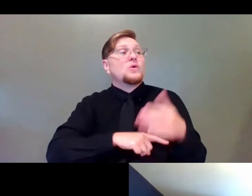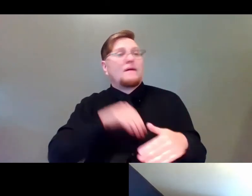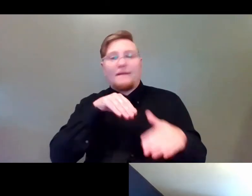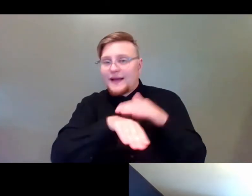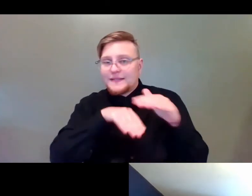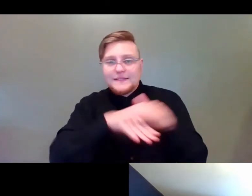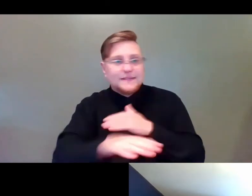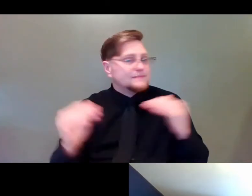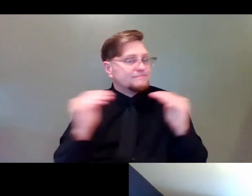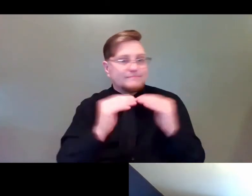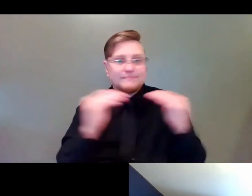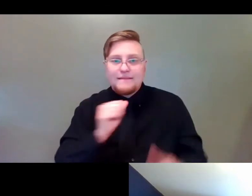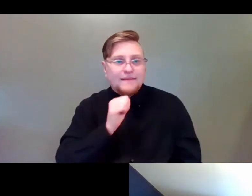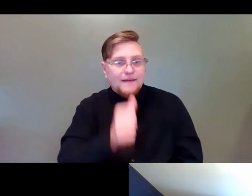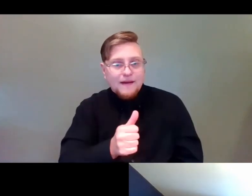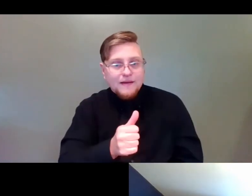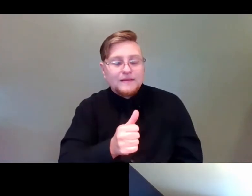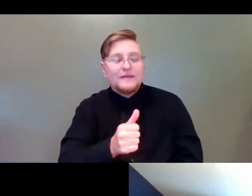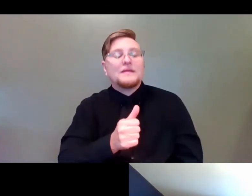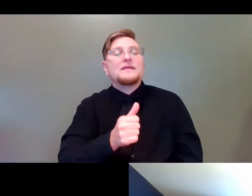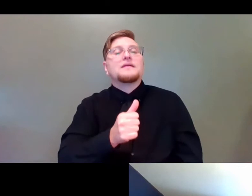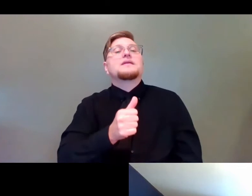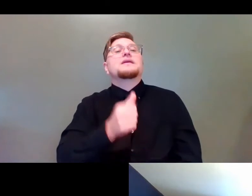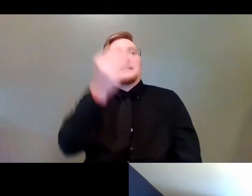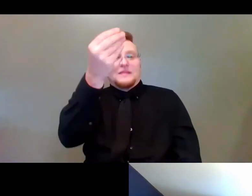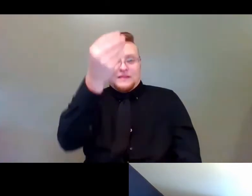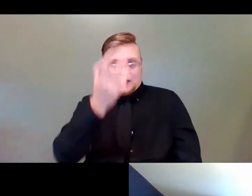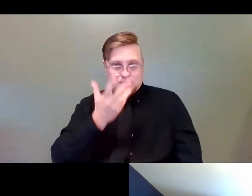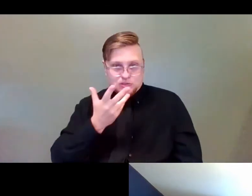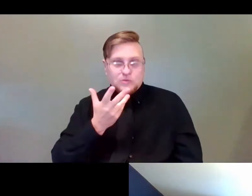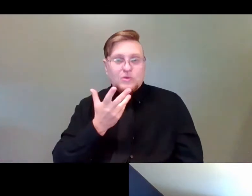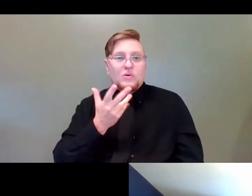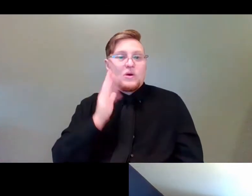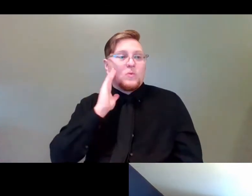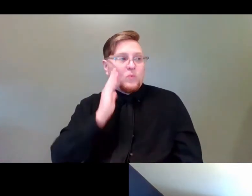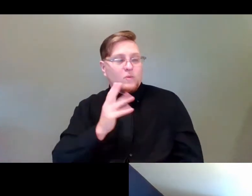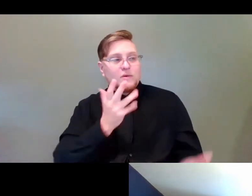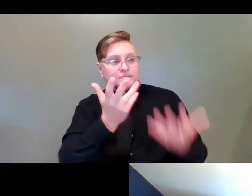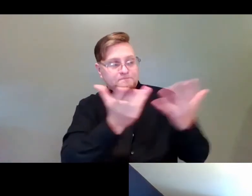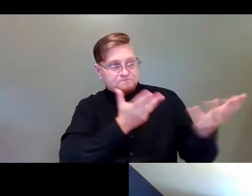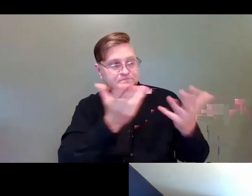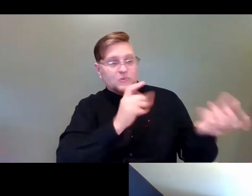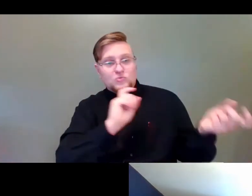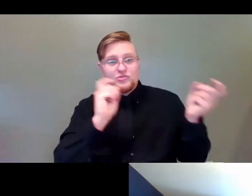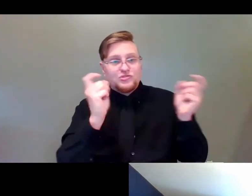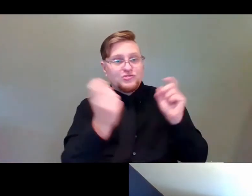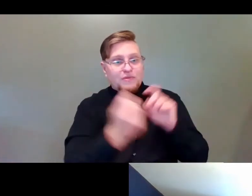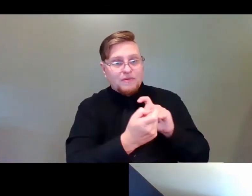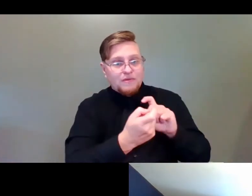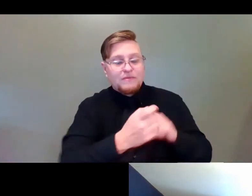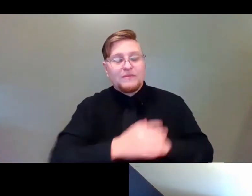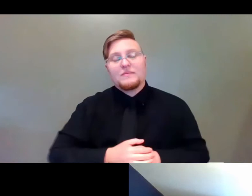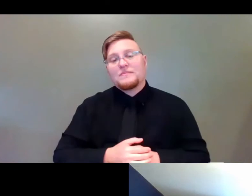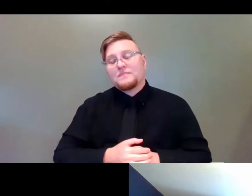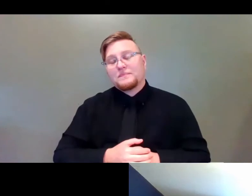same services that are happening around the world, that we need to work with them and to change that. So I think it